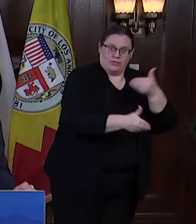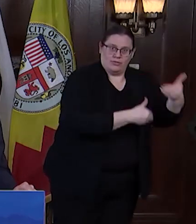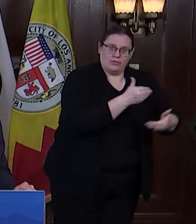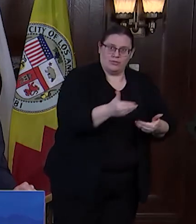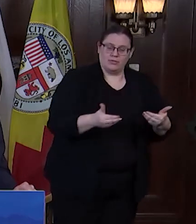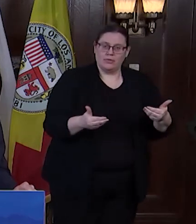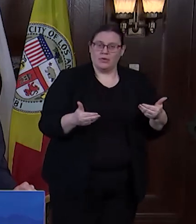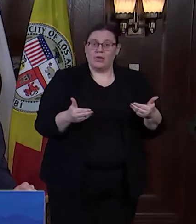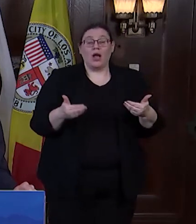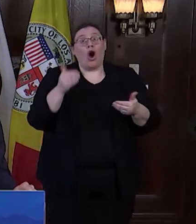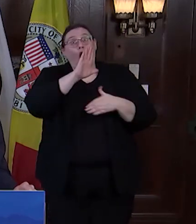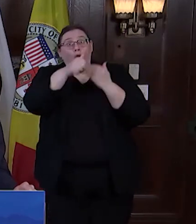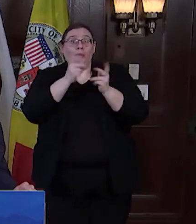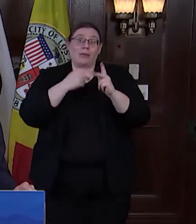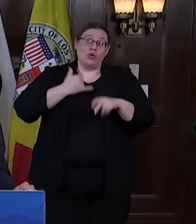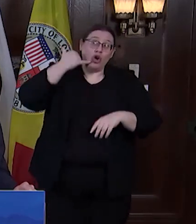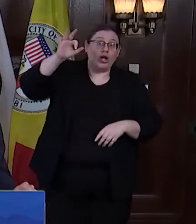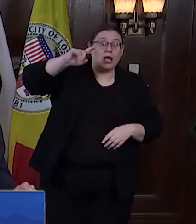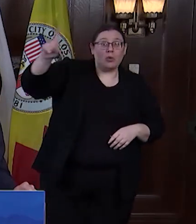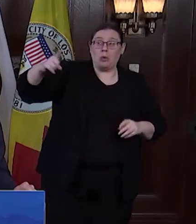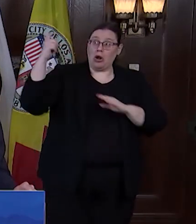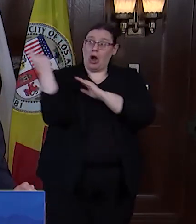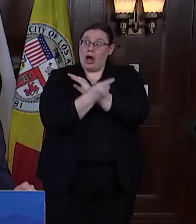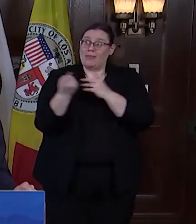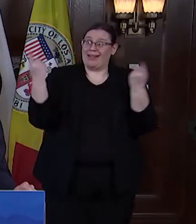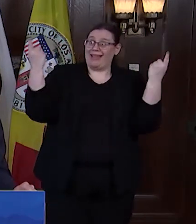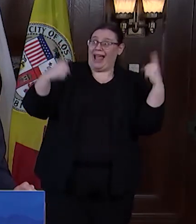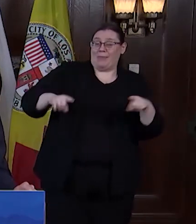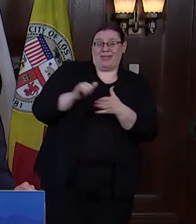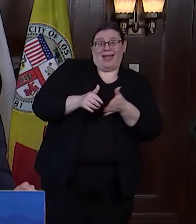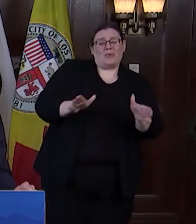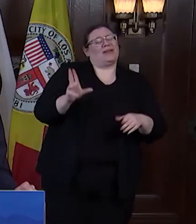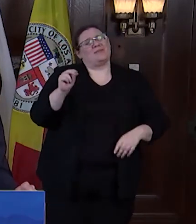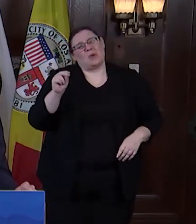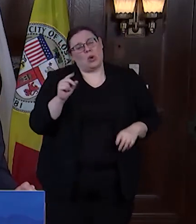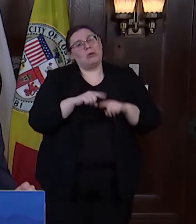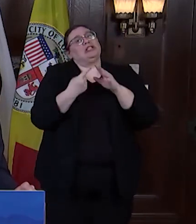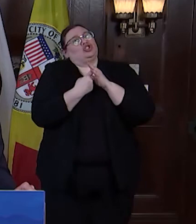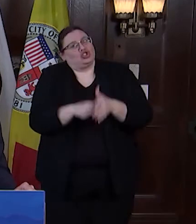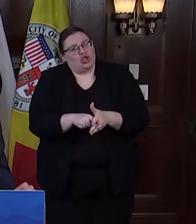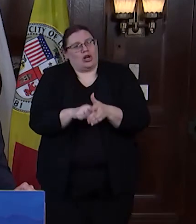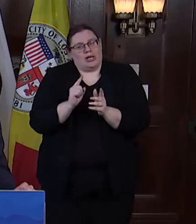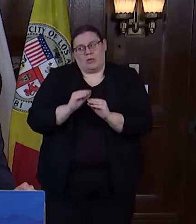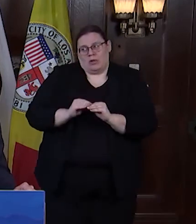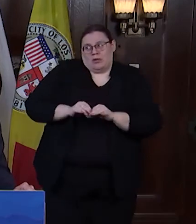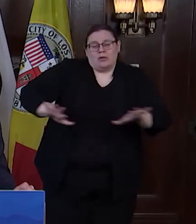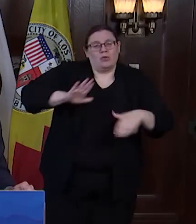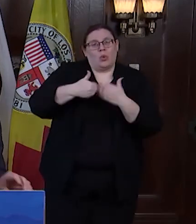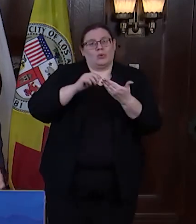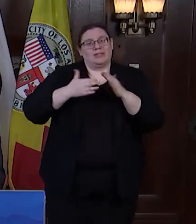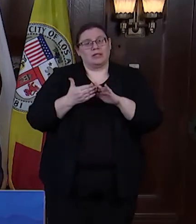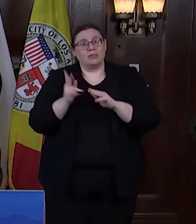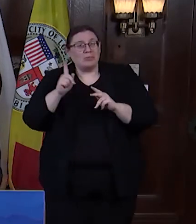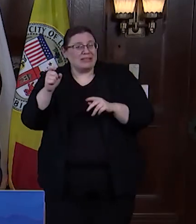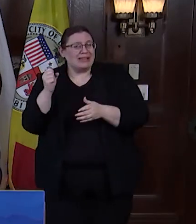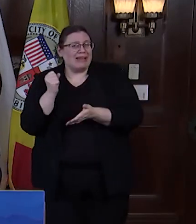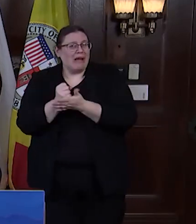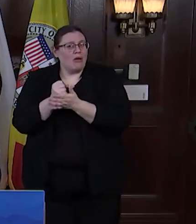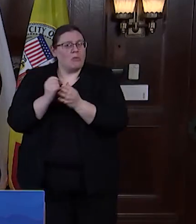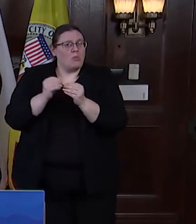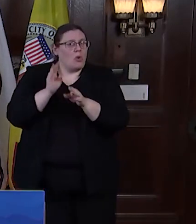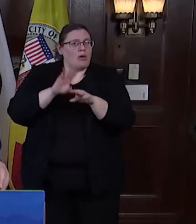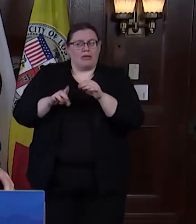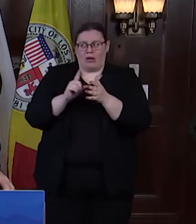cover every 911 call right away, but it's a brave start, and it covers the entire city. When folks need assistance beyond what